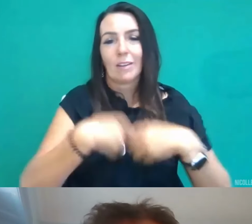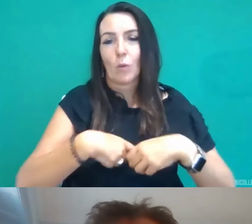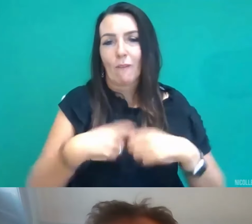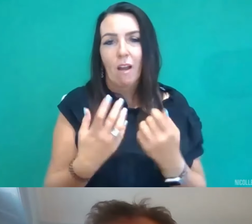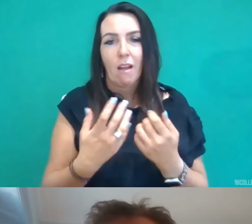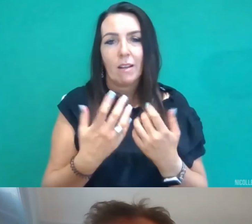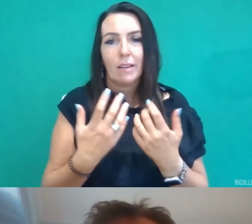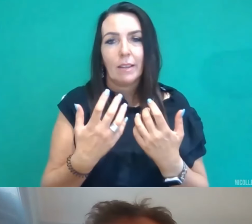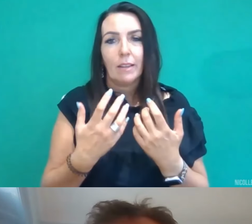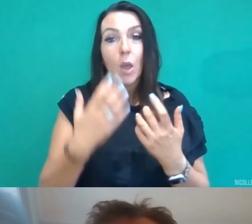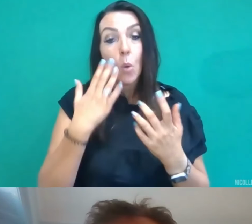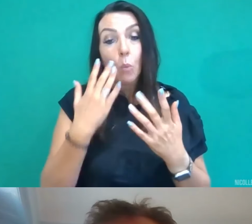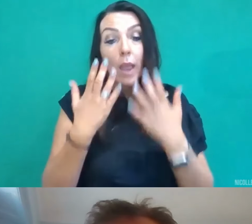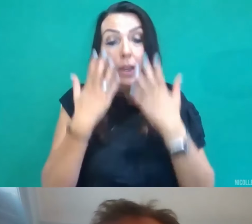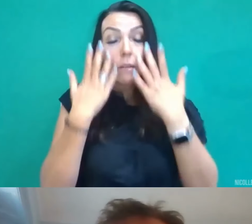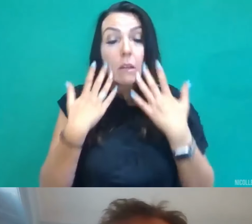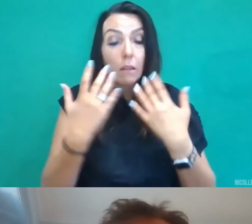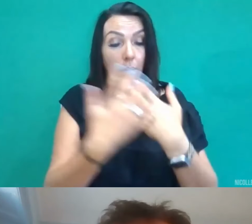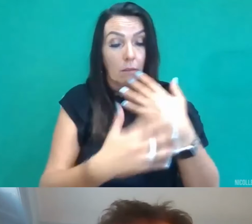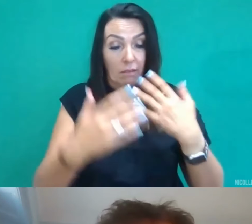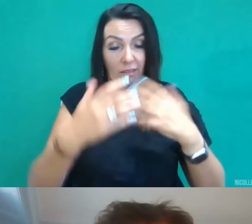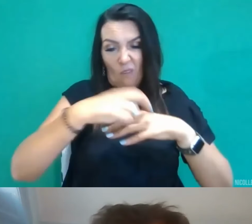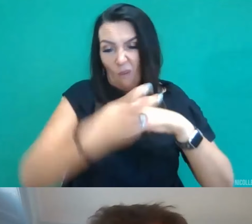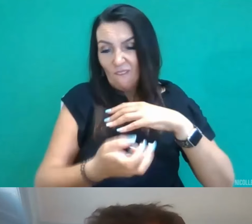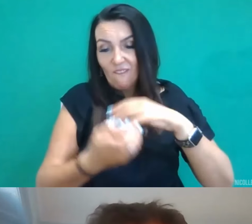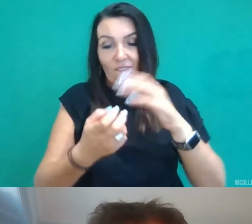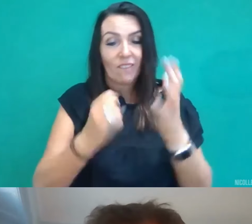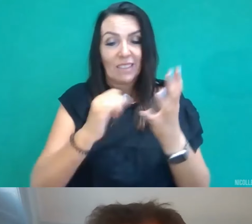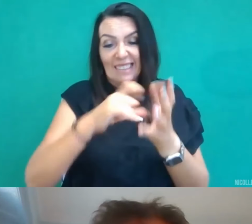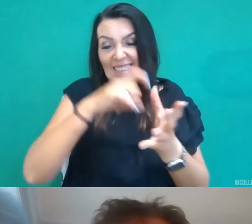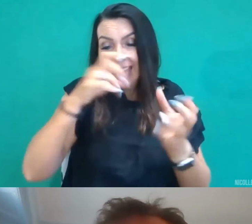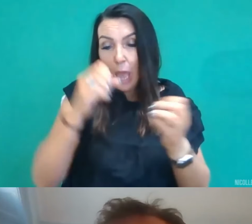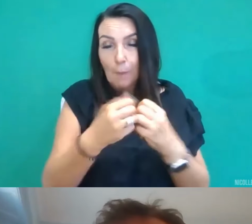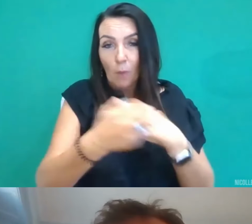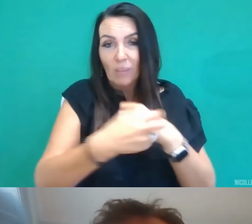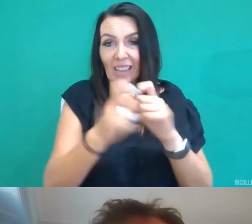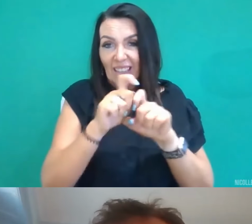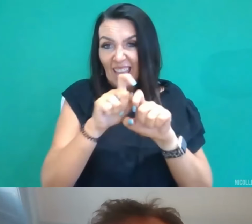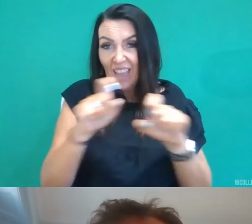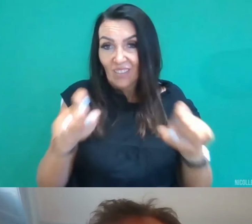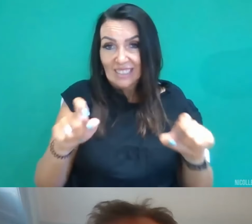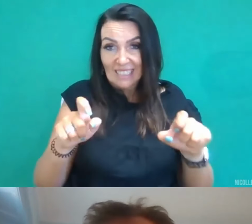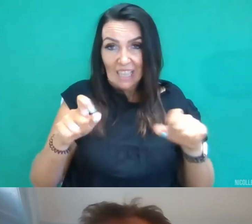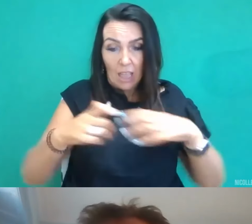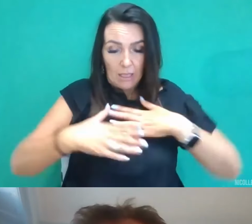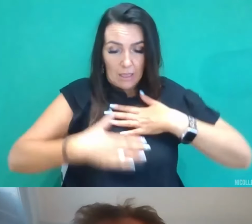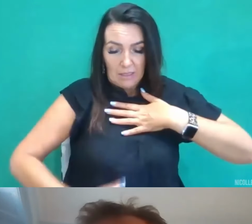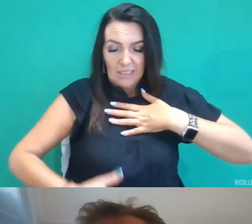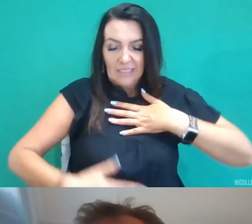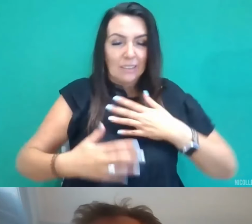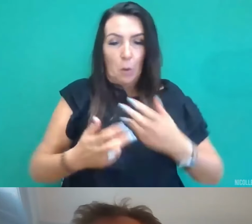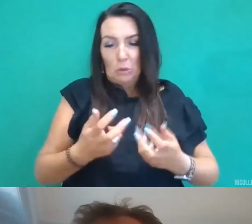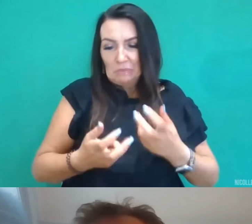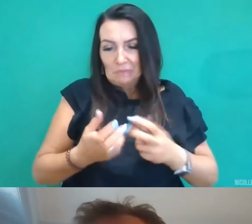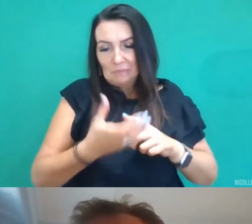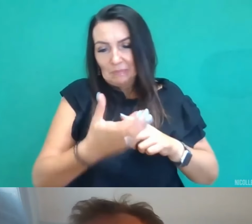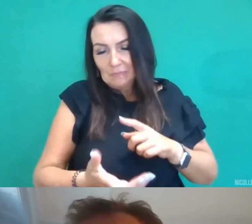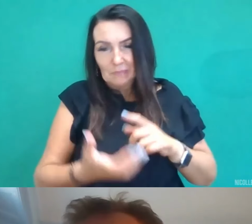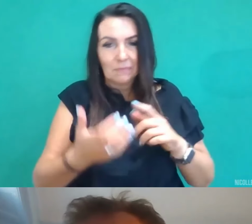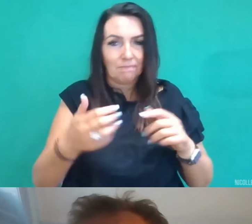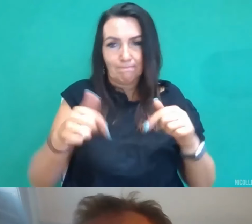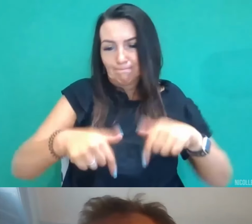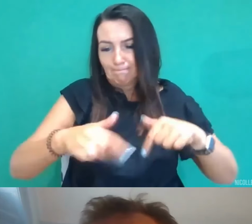healed properly and the scabs have dropped off, even if they still have lesions on their trunk or on their genitals, they can,